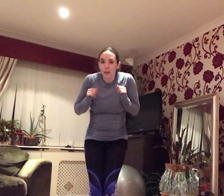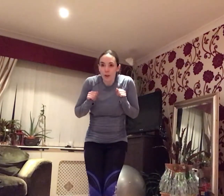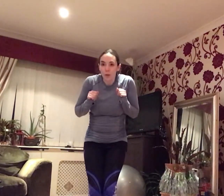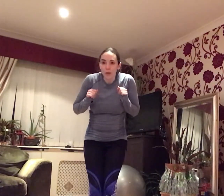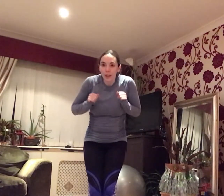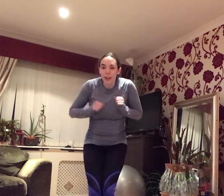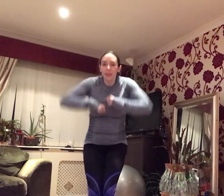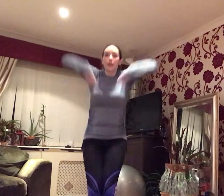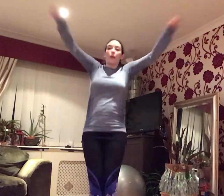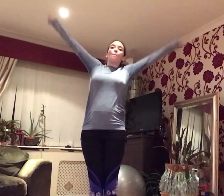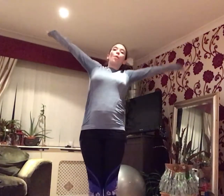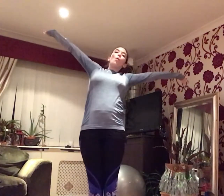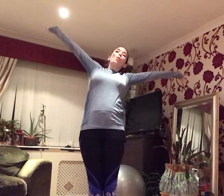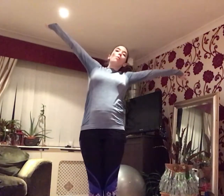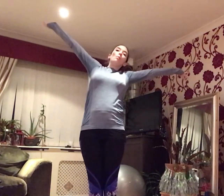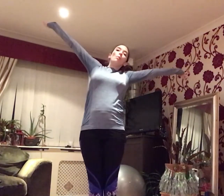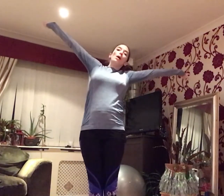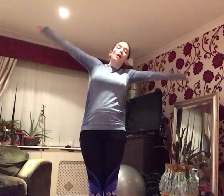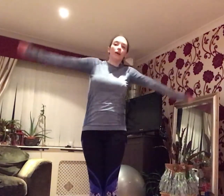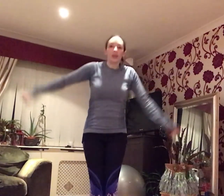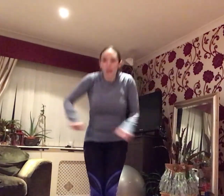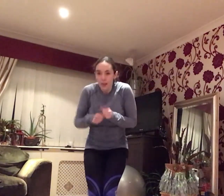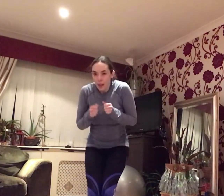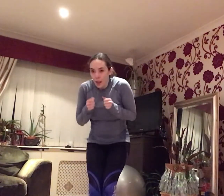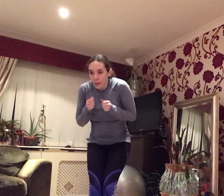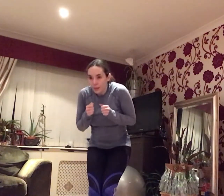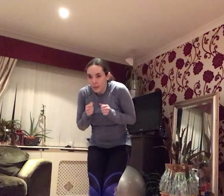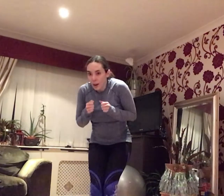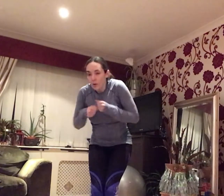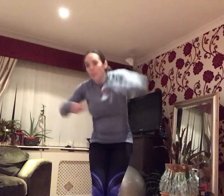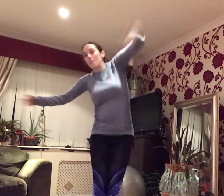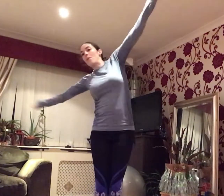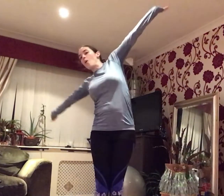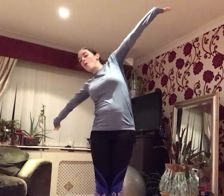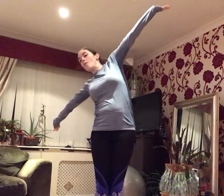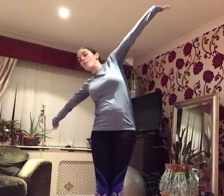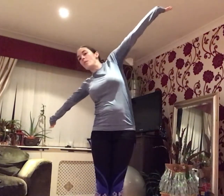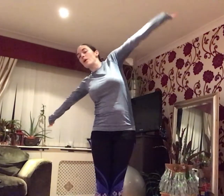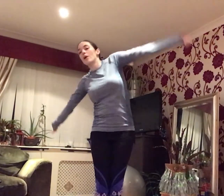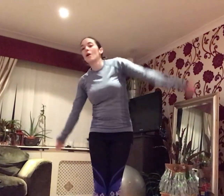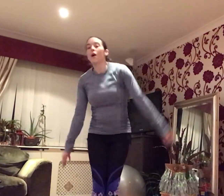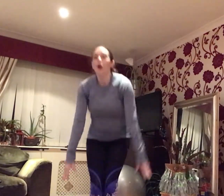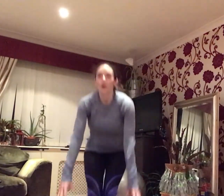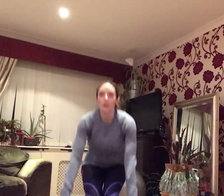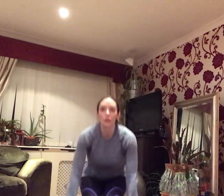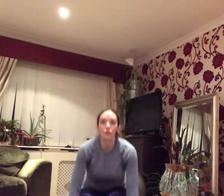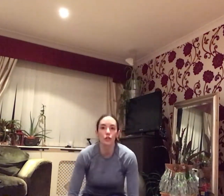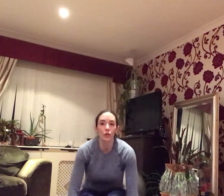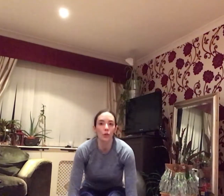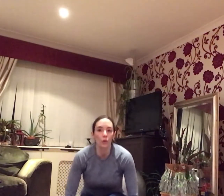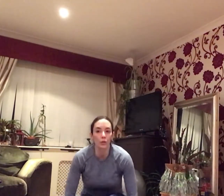they're all lit and then they boom. Down and boom. Or you could use your whole